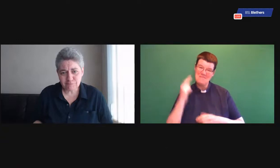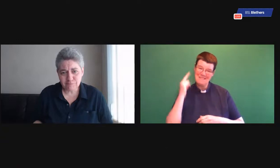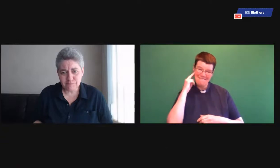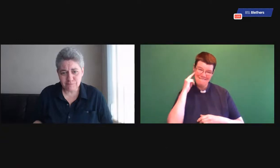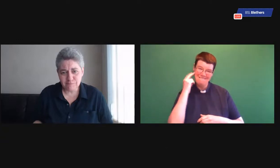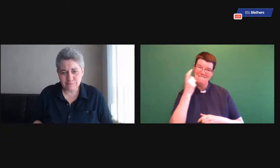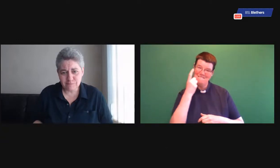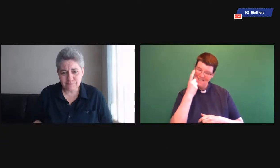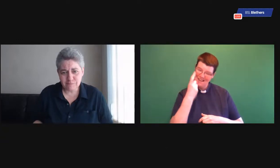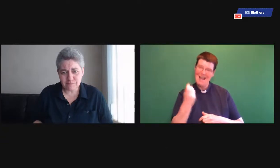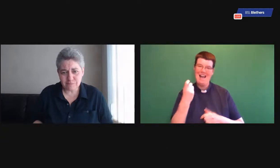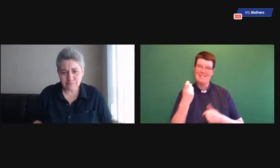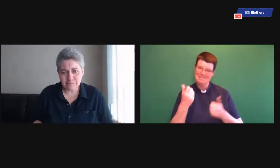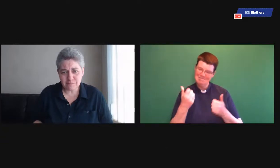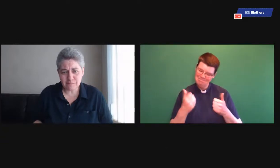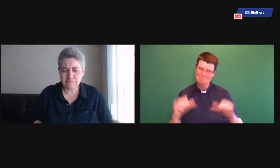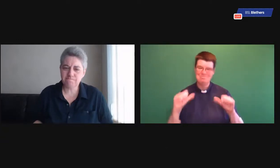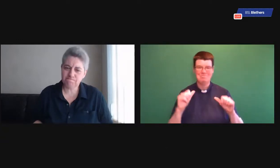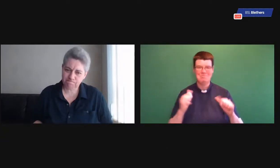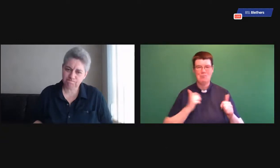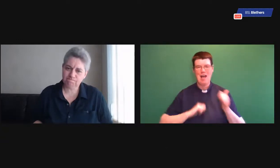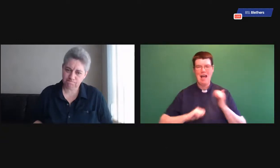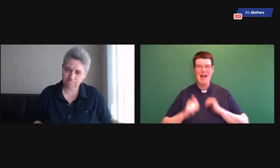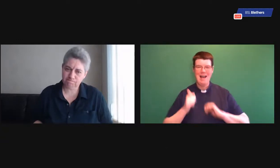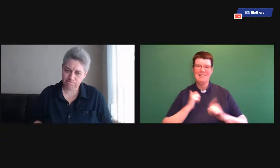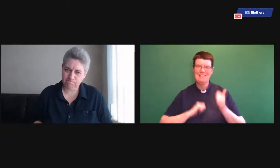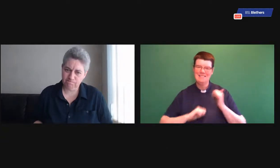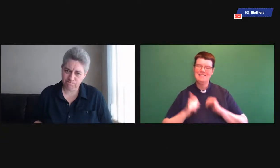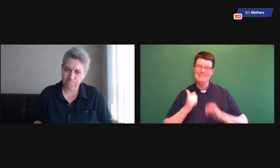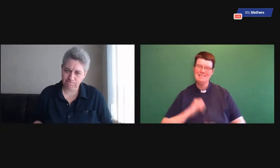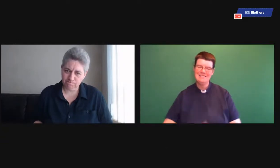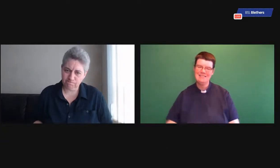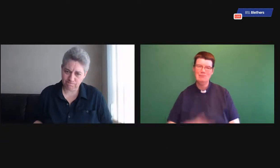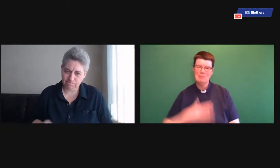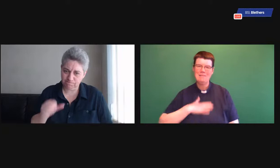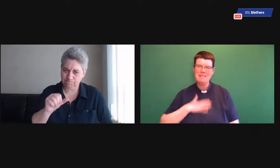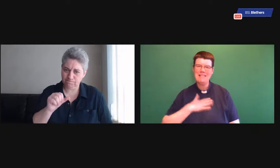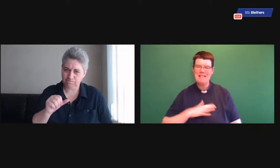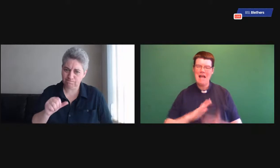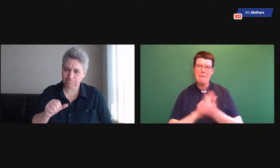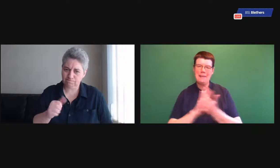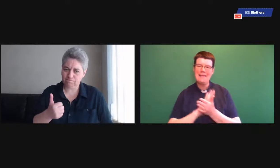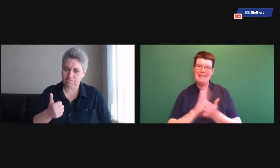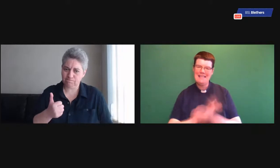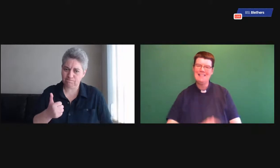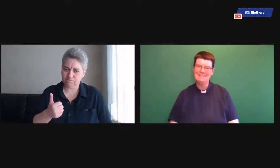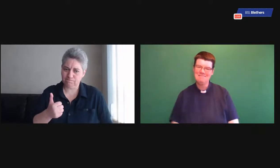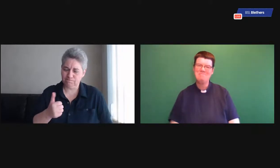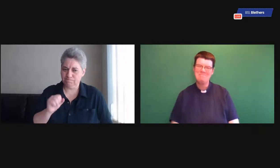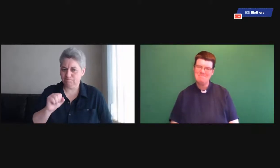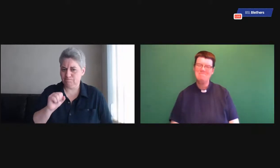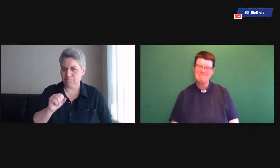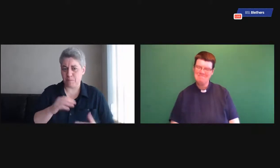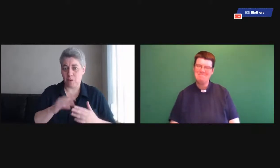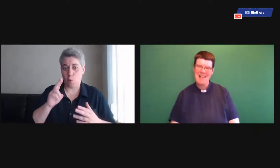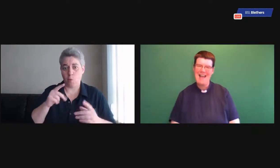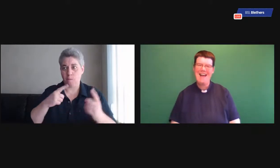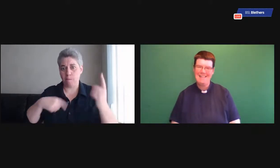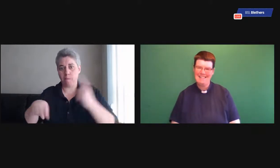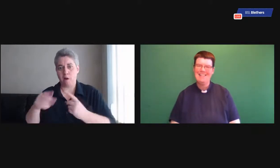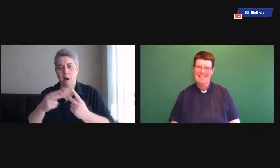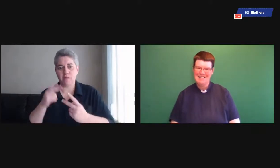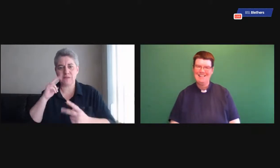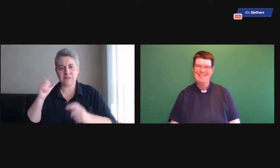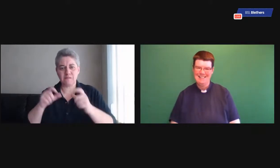proud, honestly, Afro. I just shows that deaf people can do it, and we can feel pride the same as everyone else,